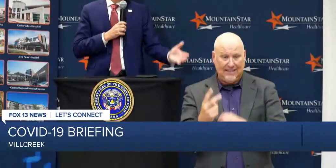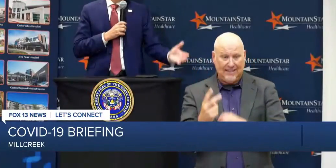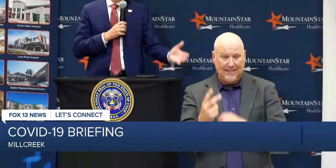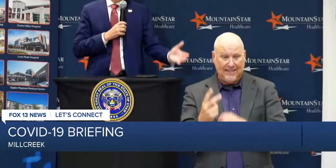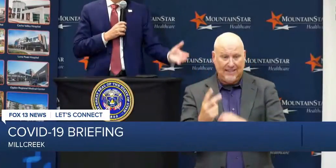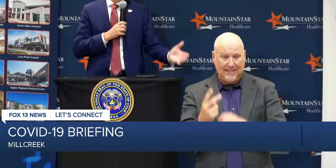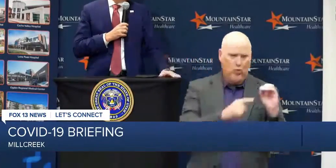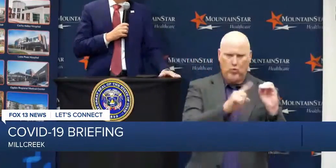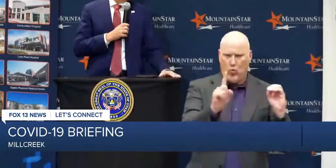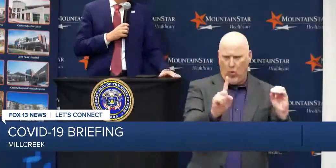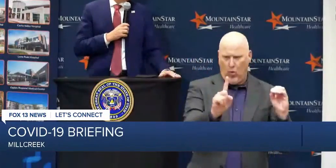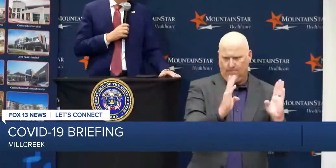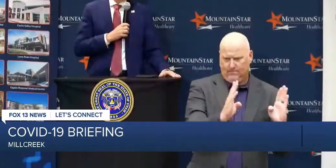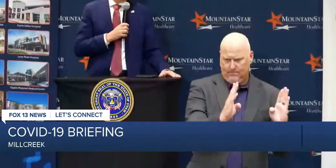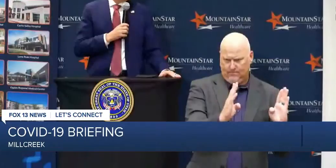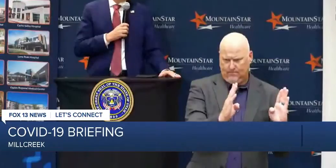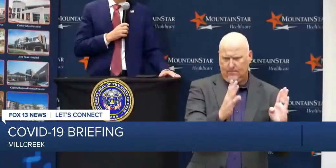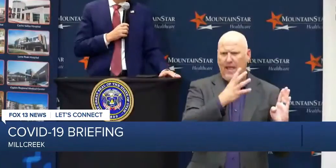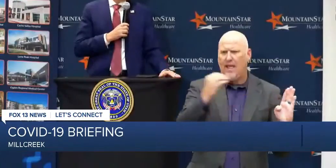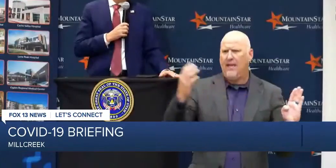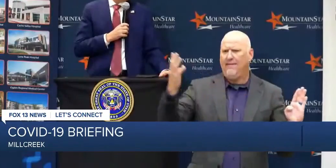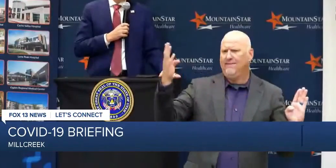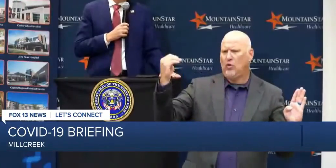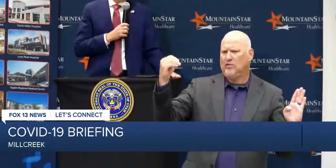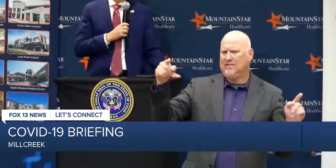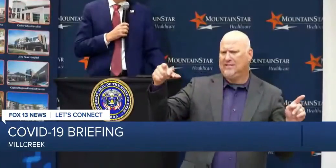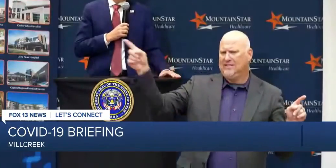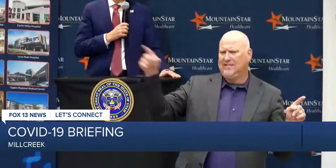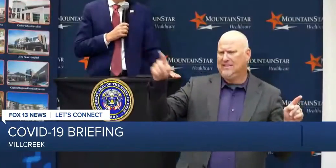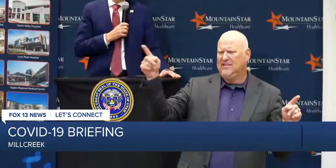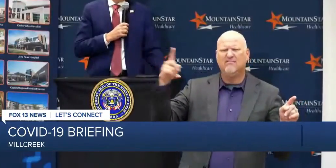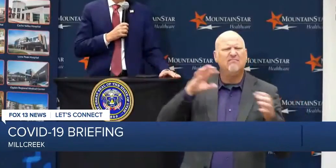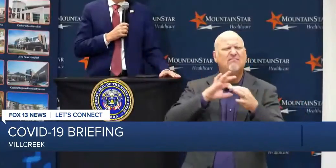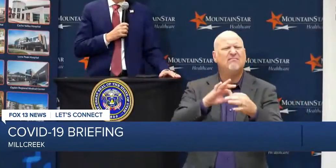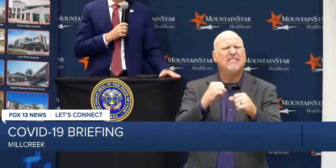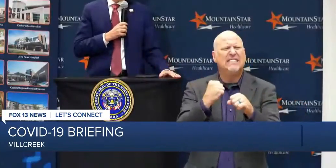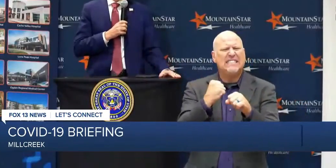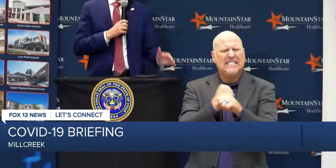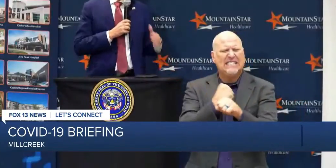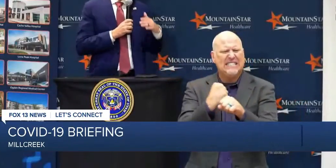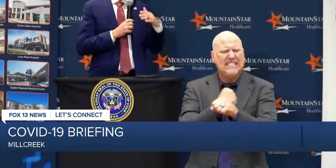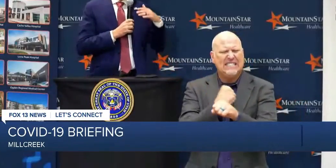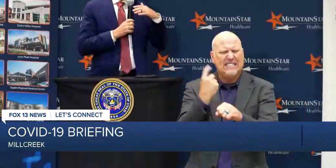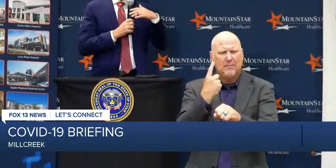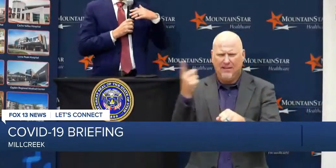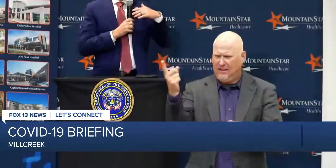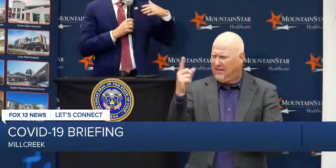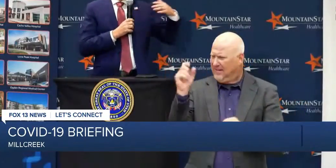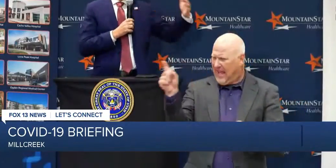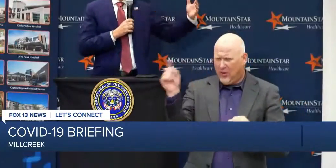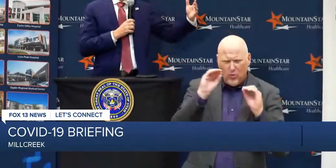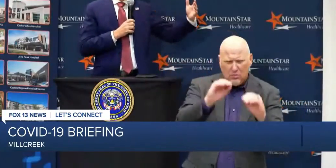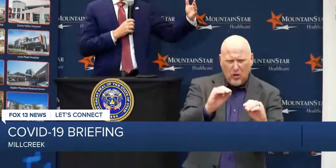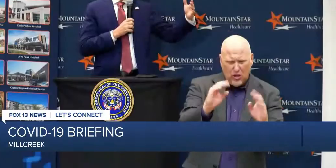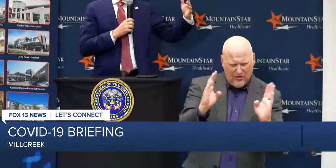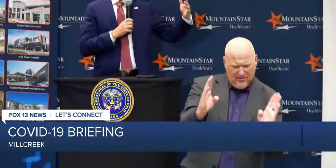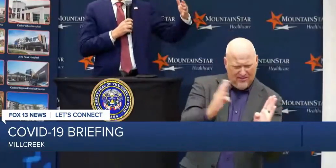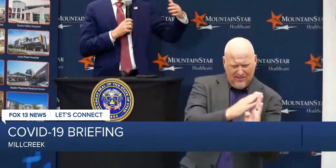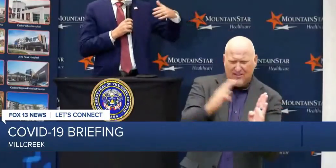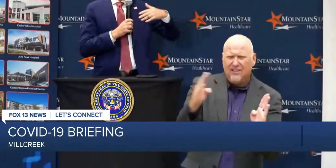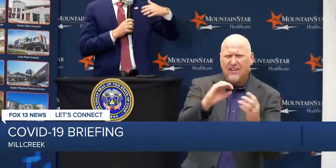yeah, it's a great question. I think we could definitely make those changes. Thank you for the suggestion. That's just kind of what we were